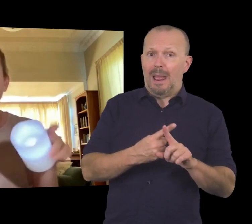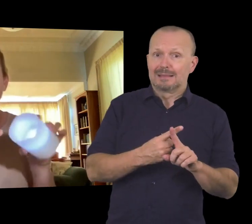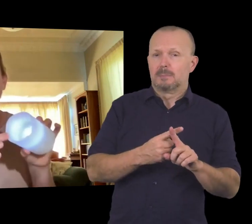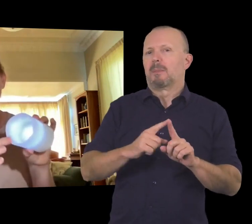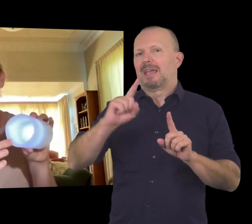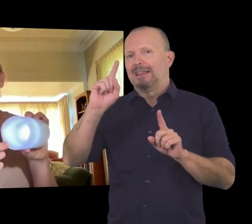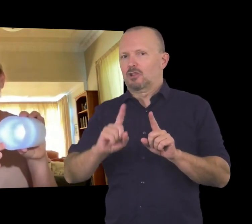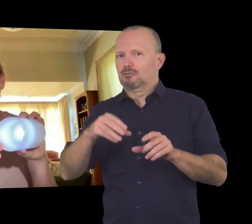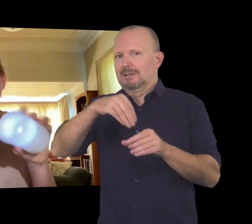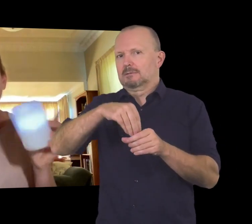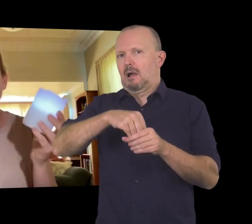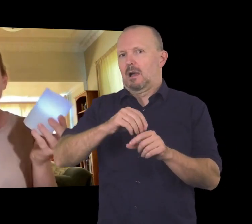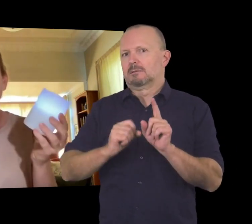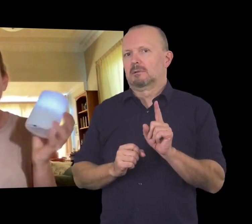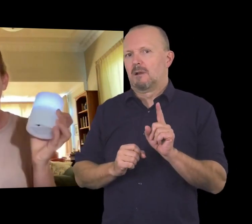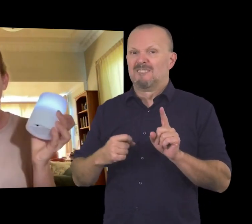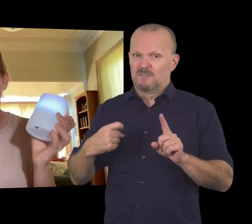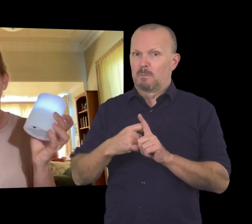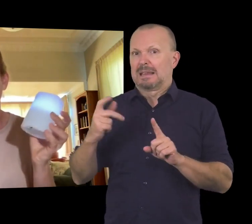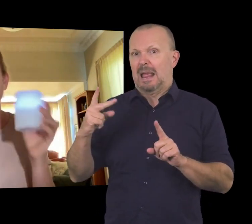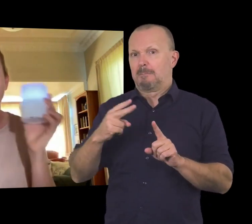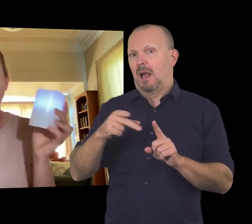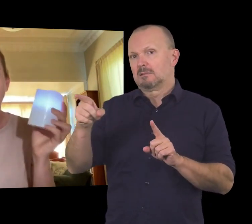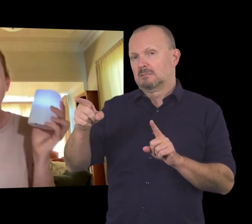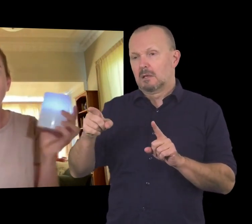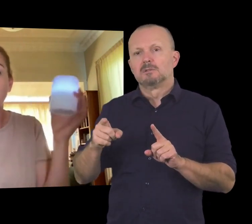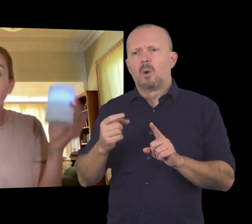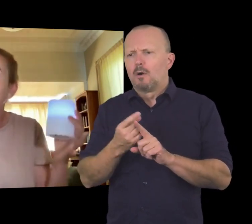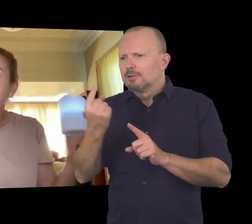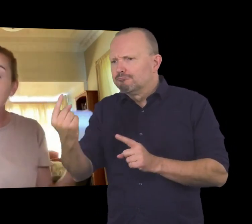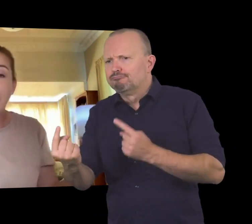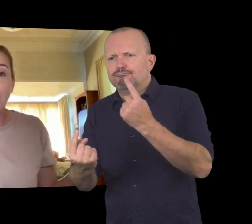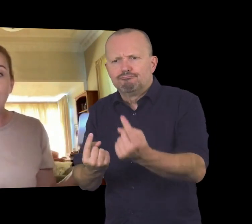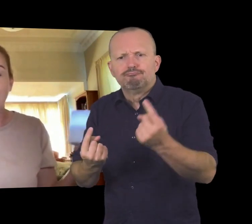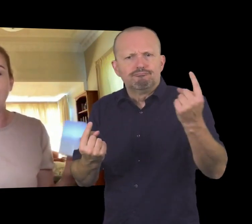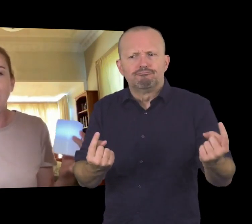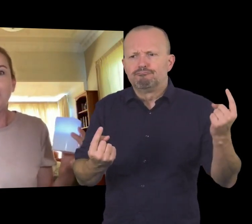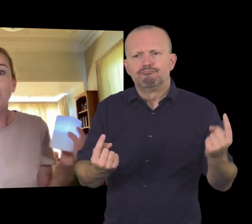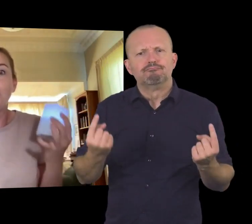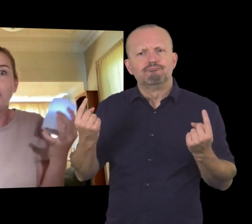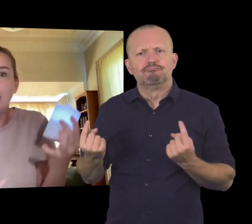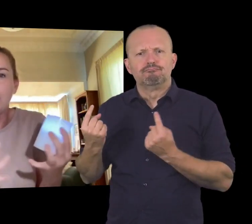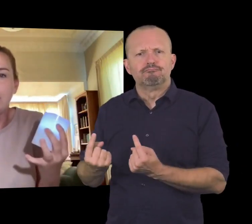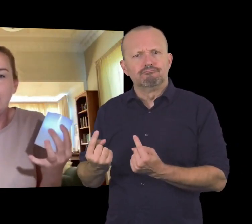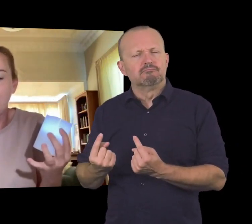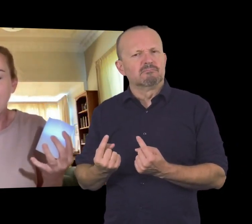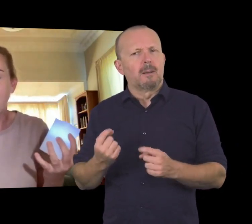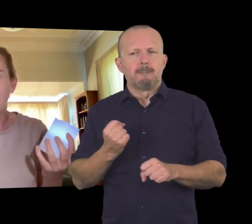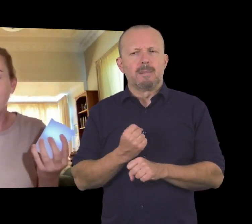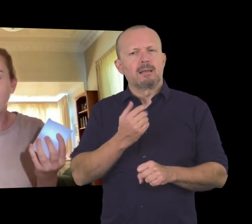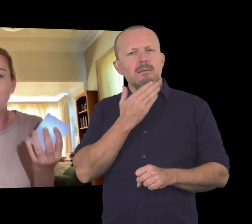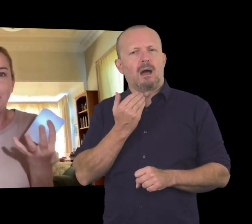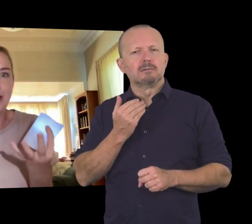made of wax, but they're electric candles. They're just from Kmart. I often put these around and, you know, create that really